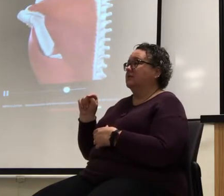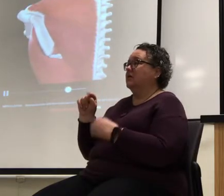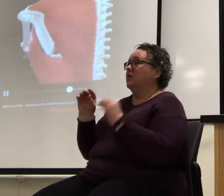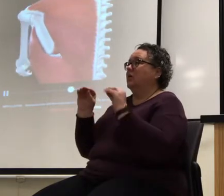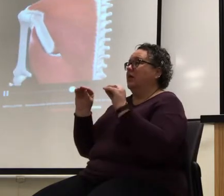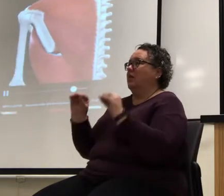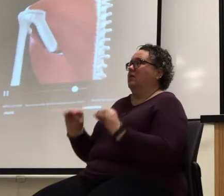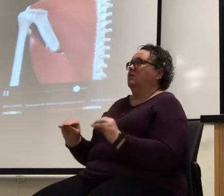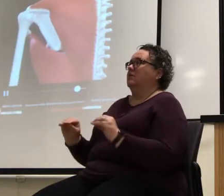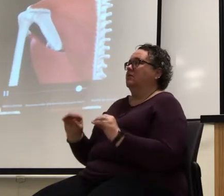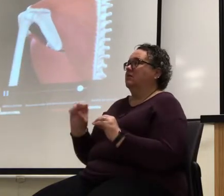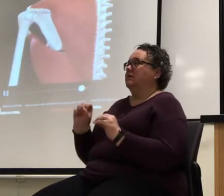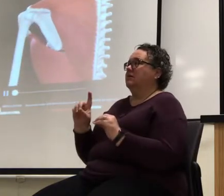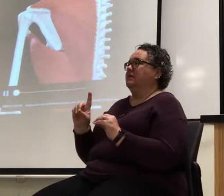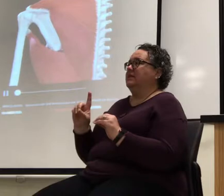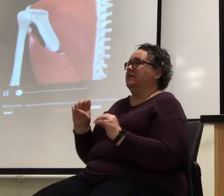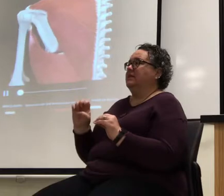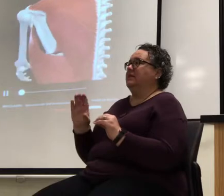scapula.